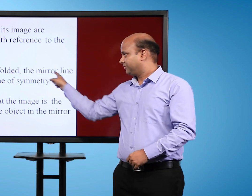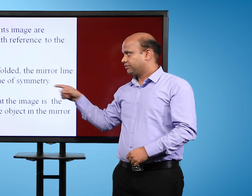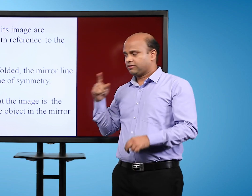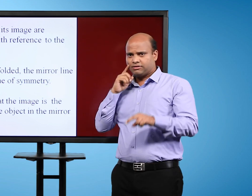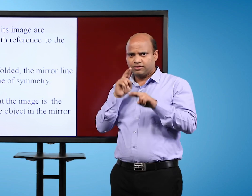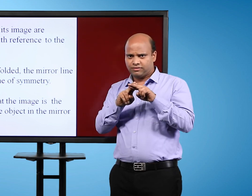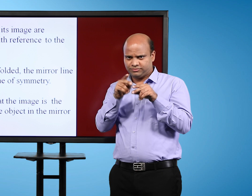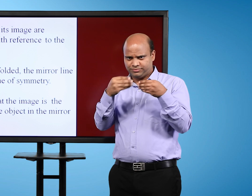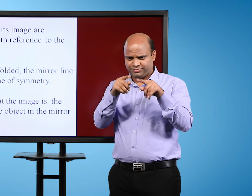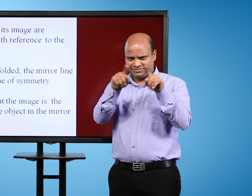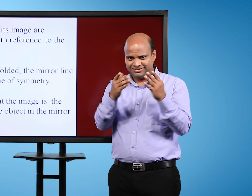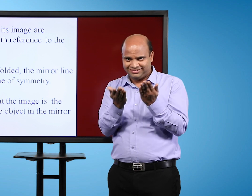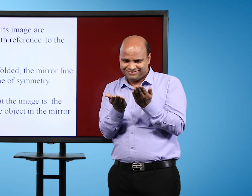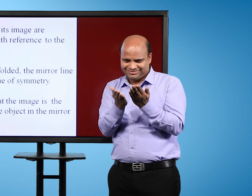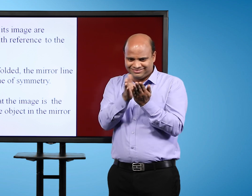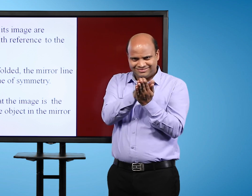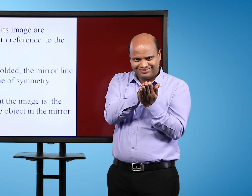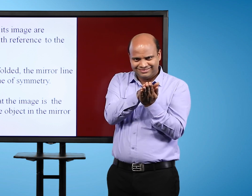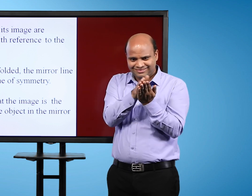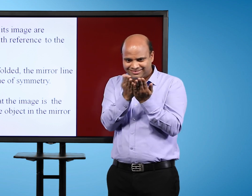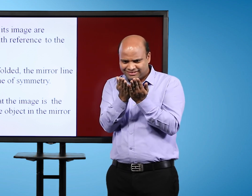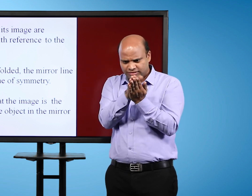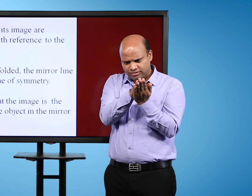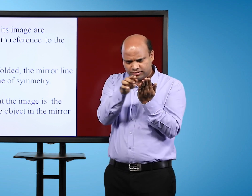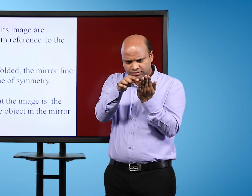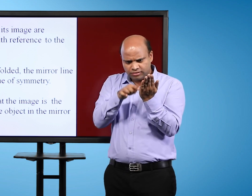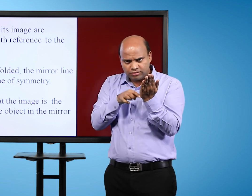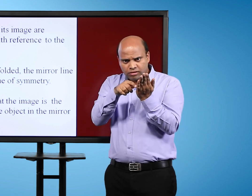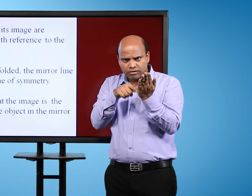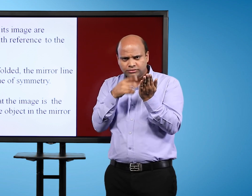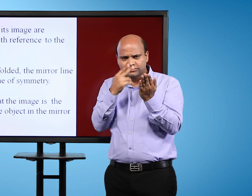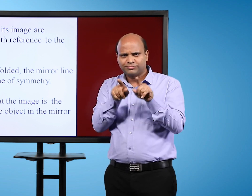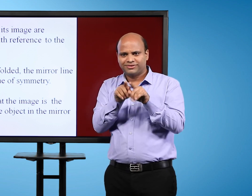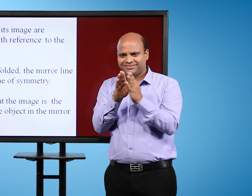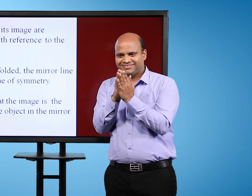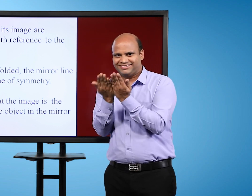If the paper is folded, the mirror line becomes the line of symmetry.